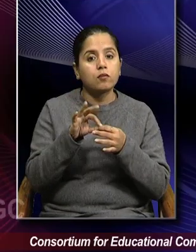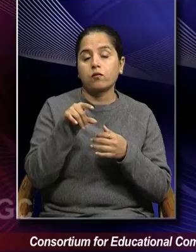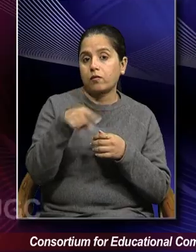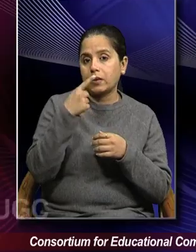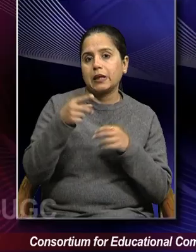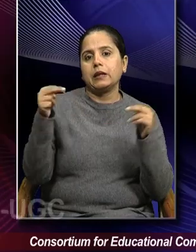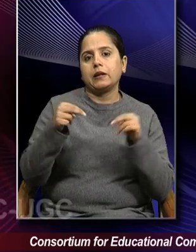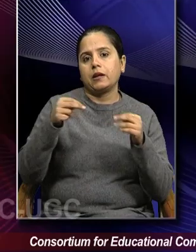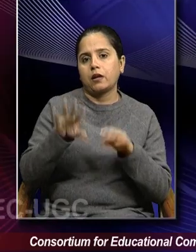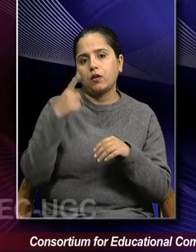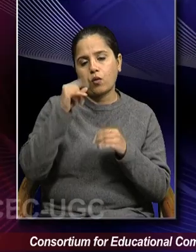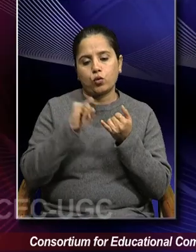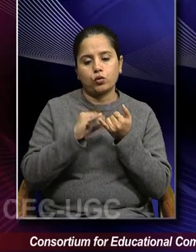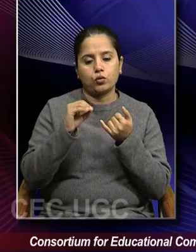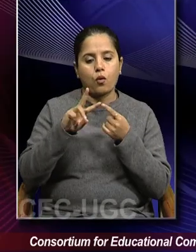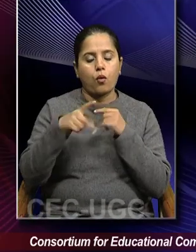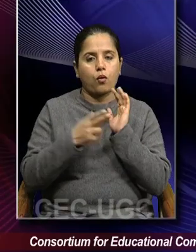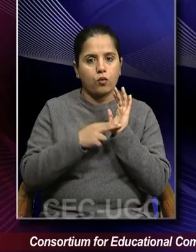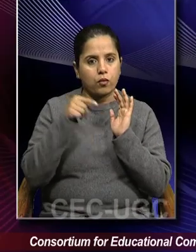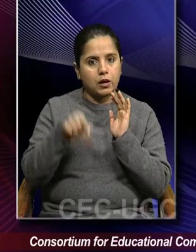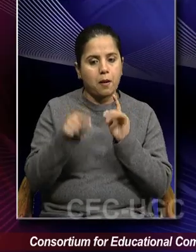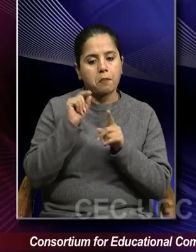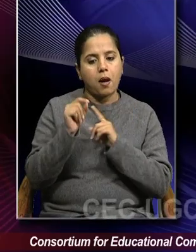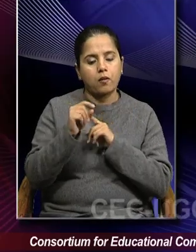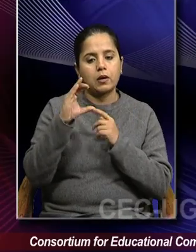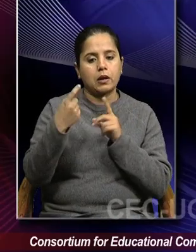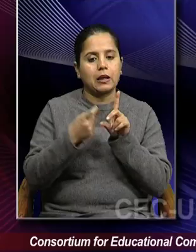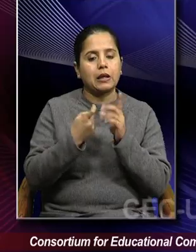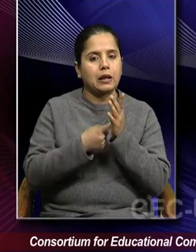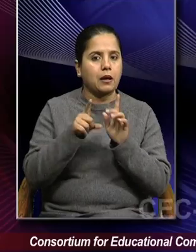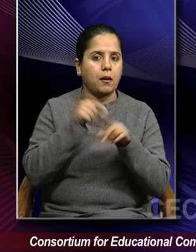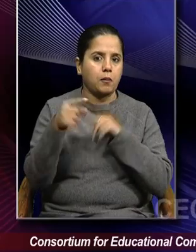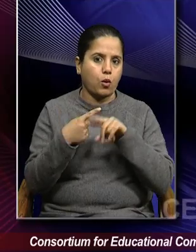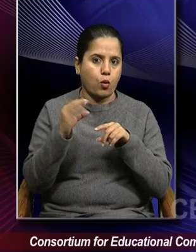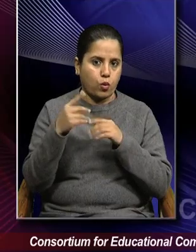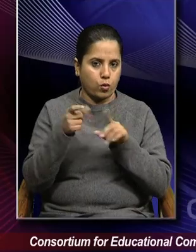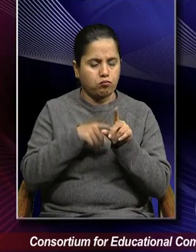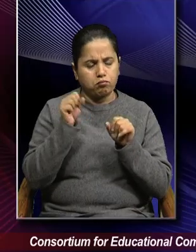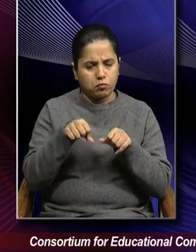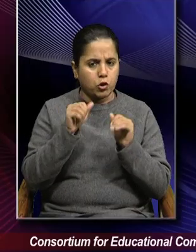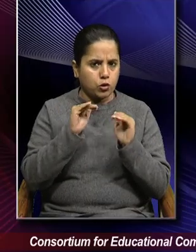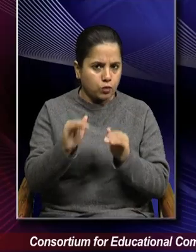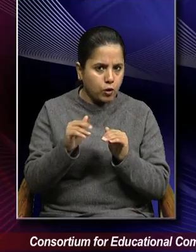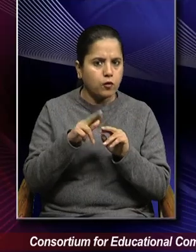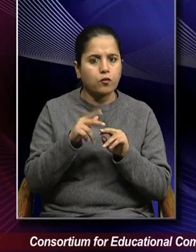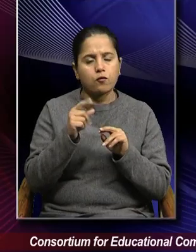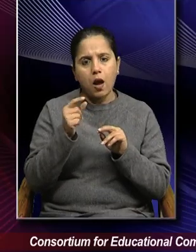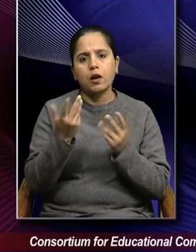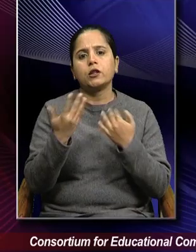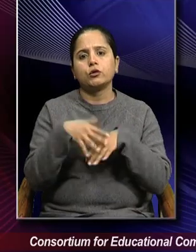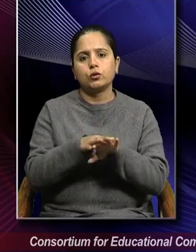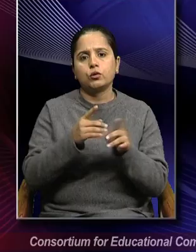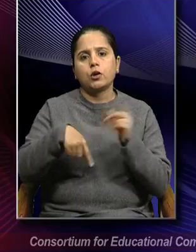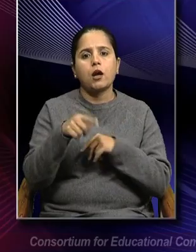a need for sovereign alternative to private cryptocurrencies, and of course to support financial inclusion and payment